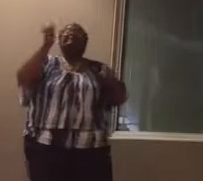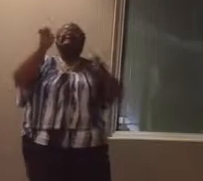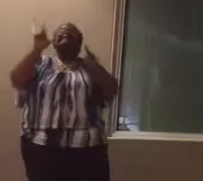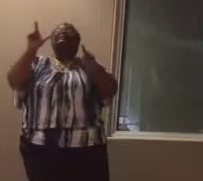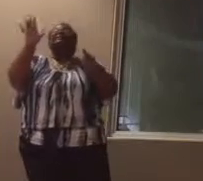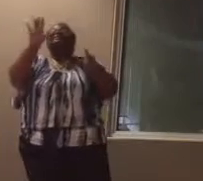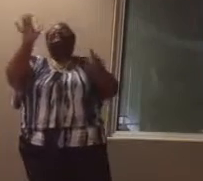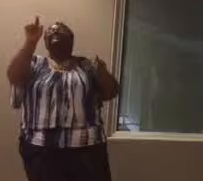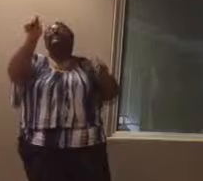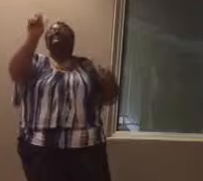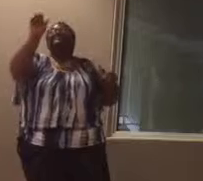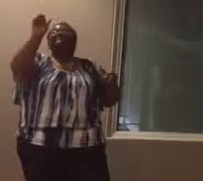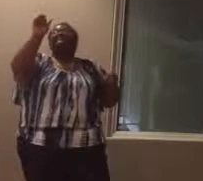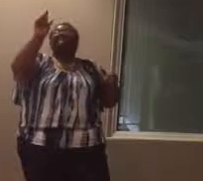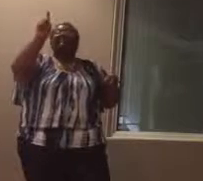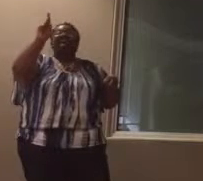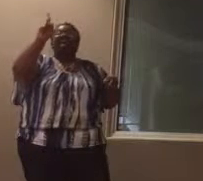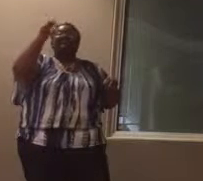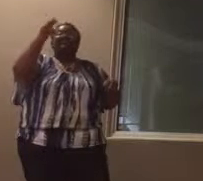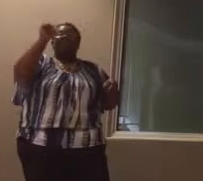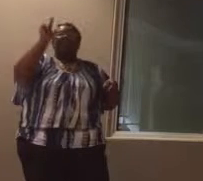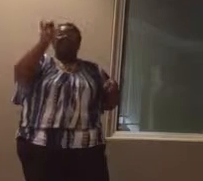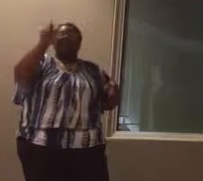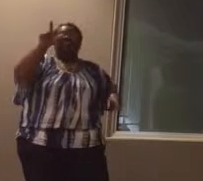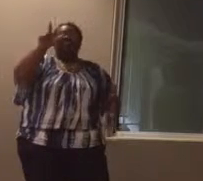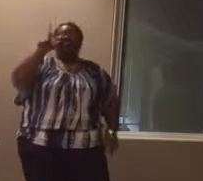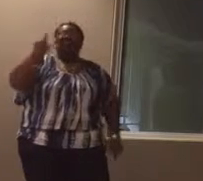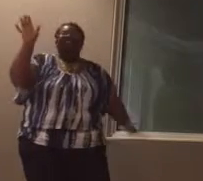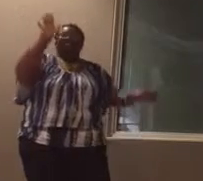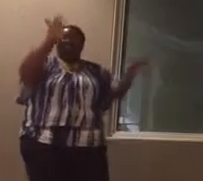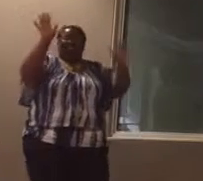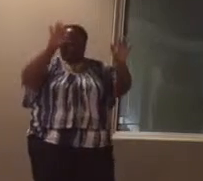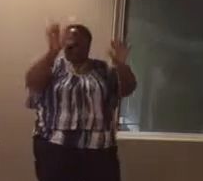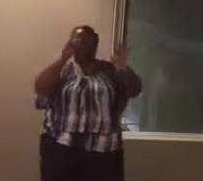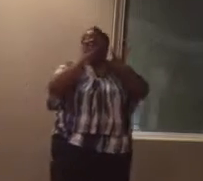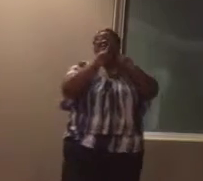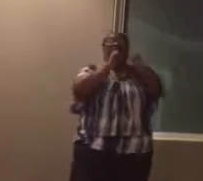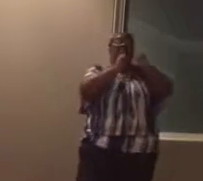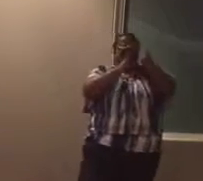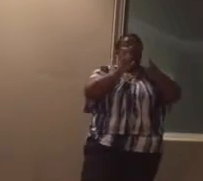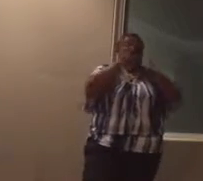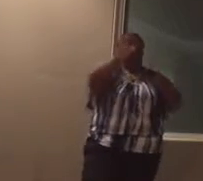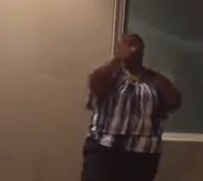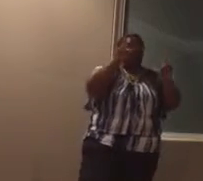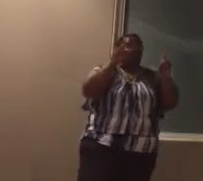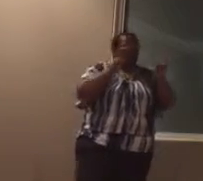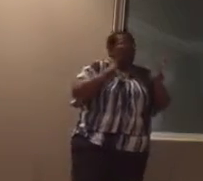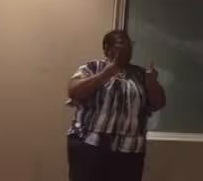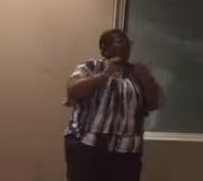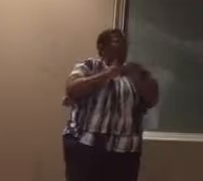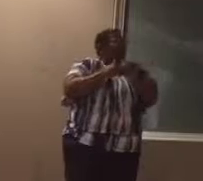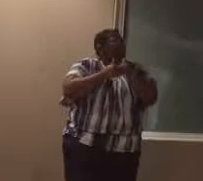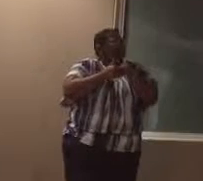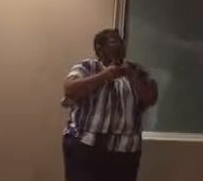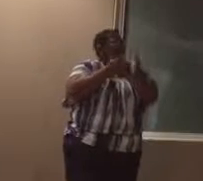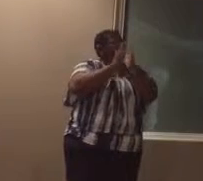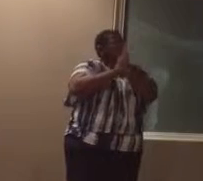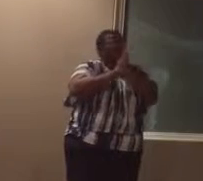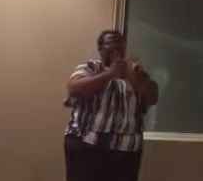So I wanted to answer your question over there. Hey, get Khalil, yeah, to answer your question